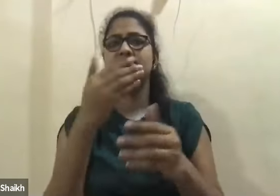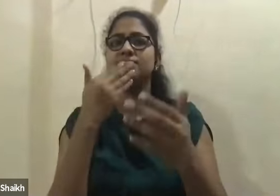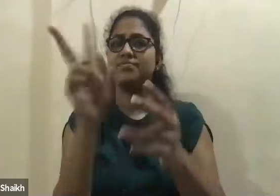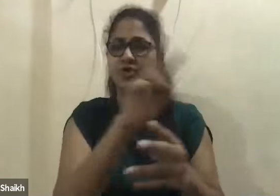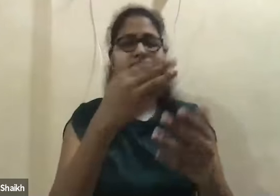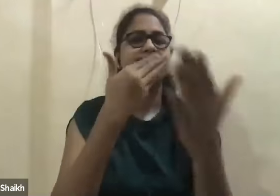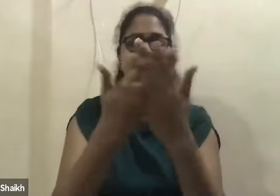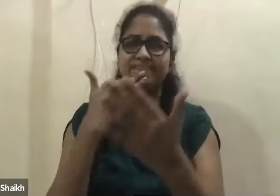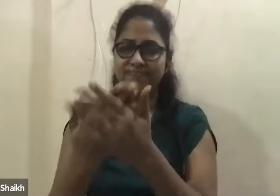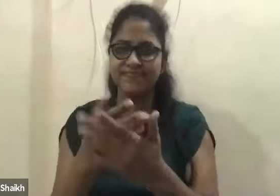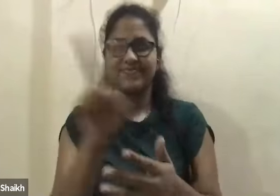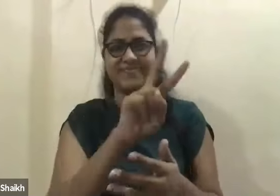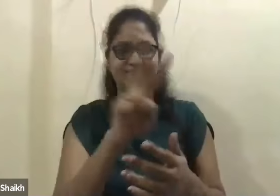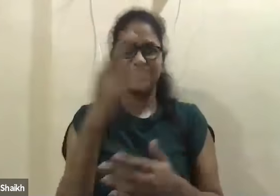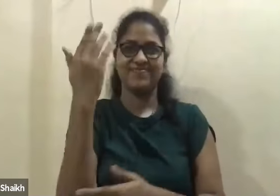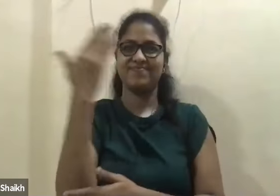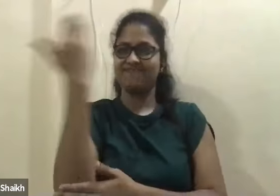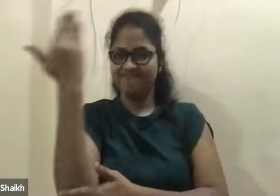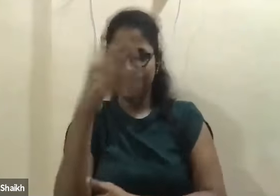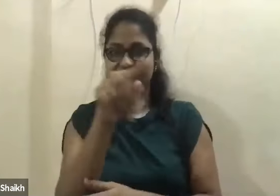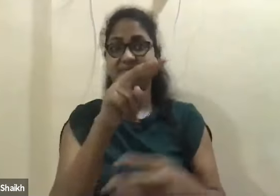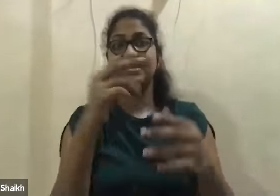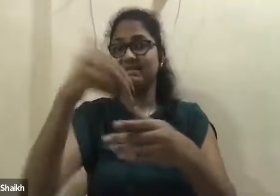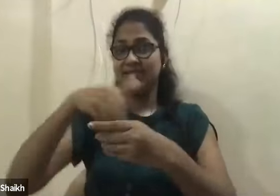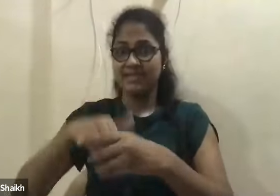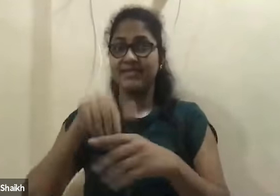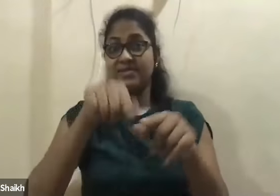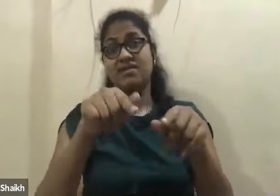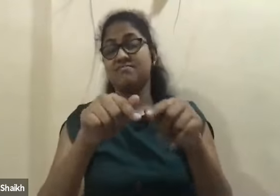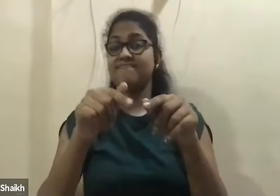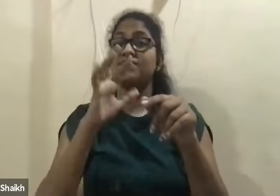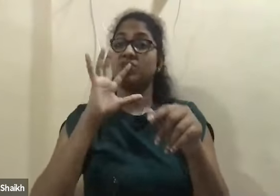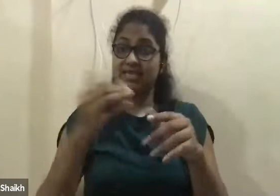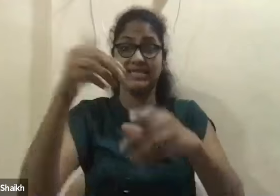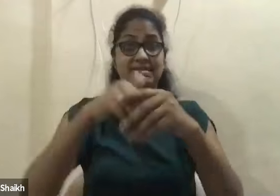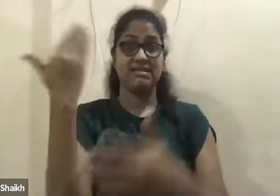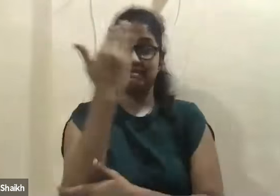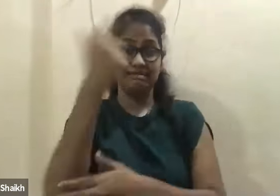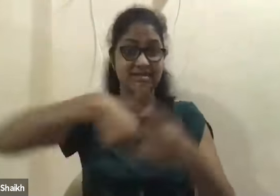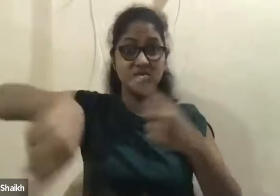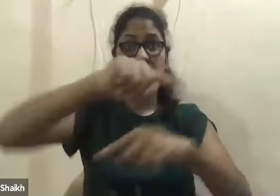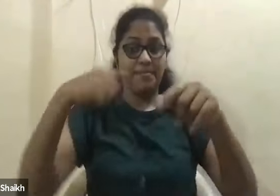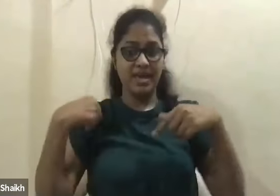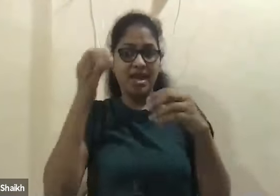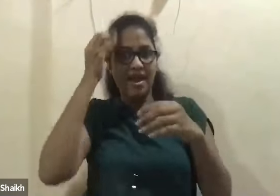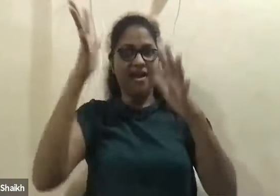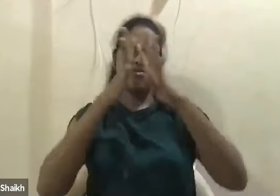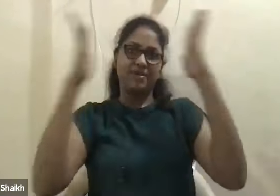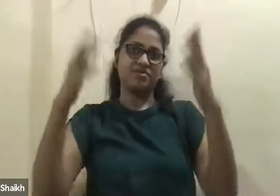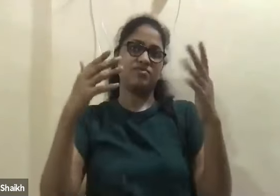for joining us, and it was a very informative session for me also, because being a